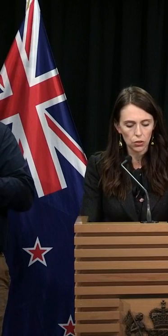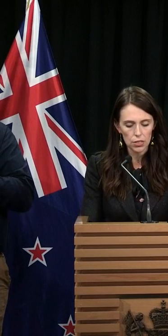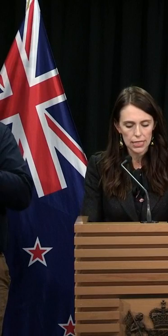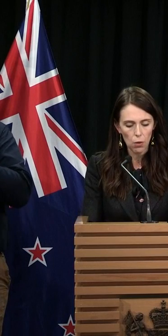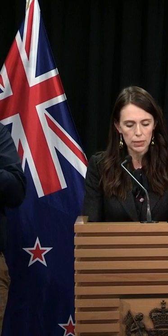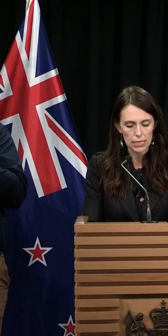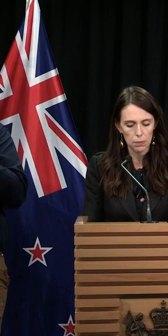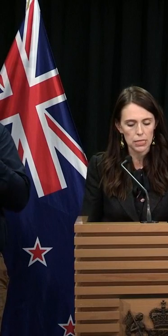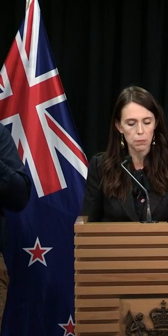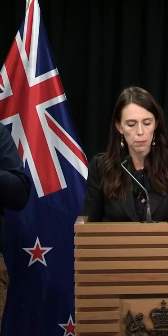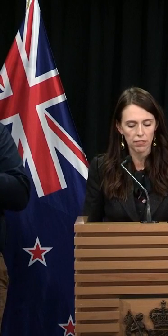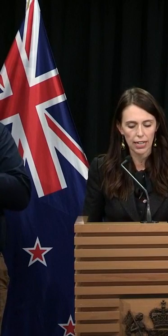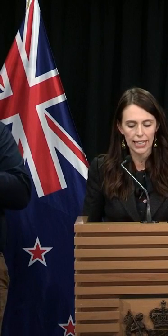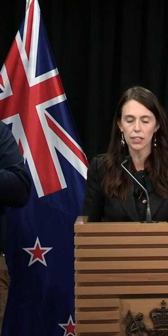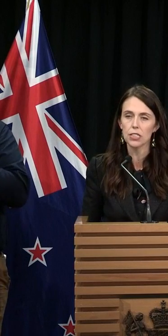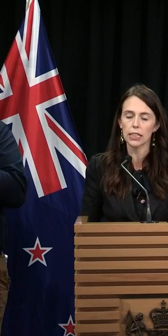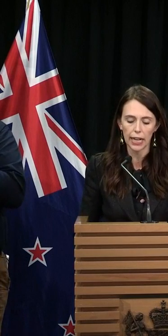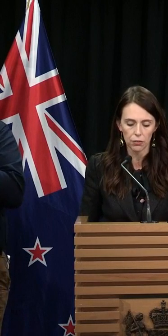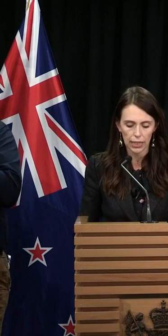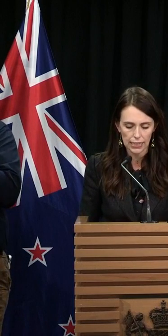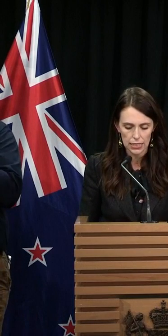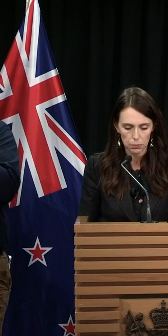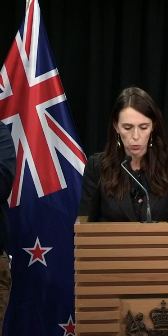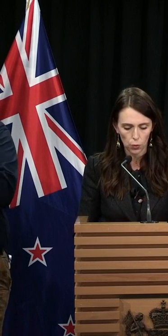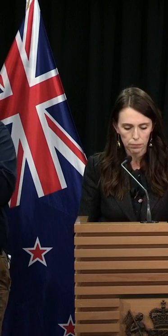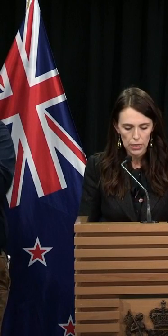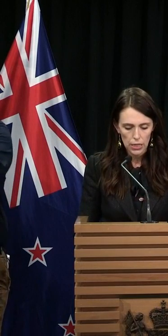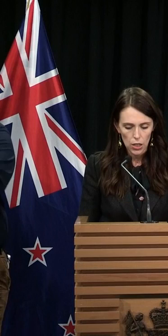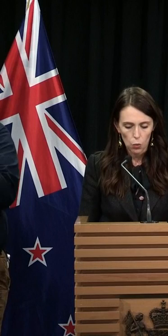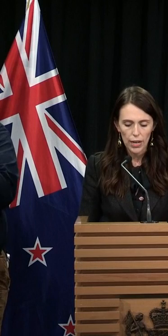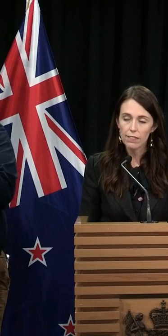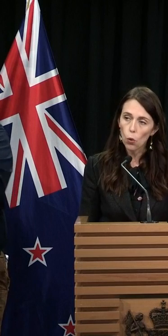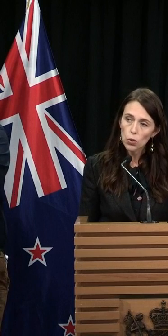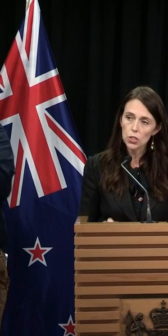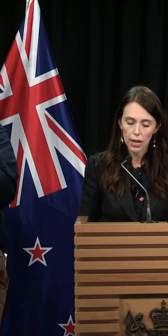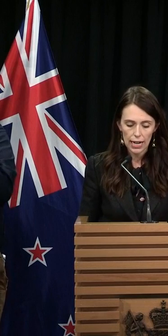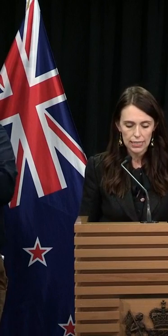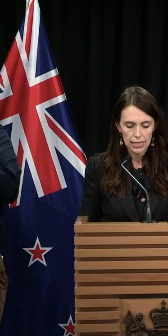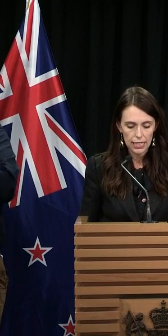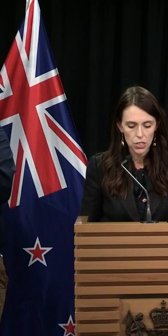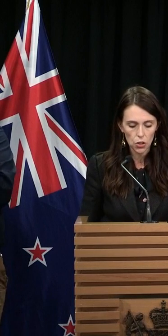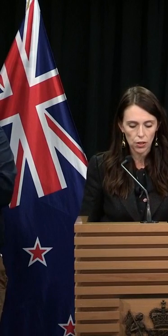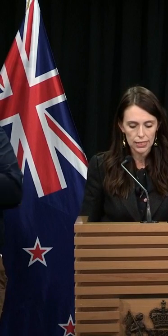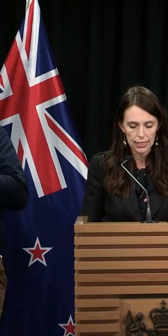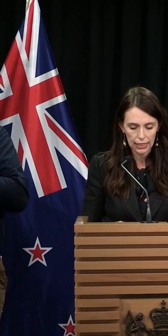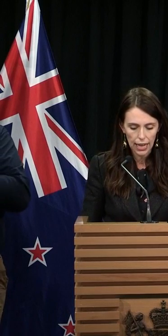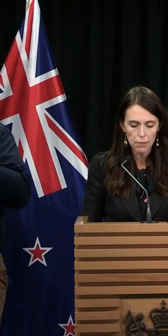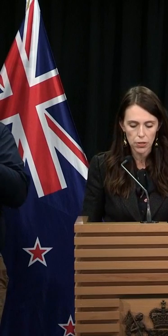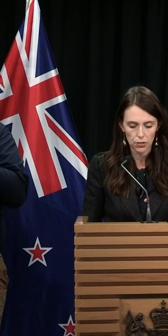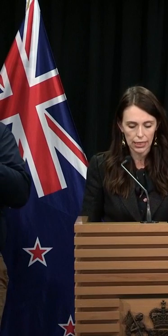million to help participants by providing counselling and related support. We have also asked the